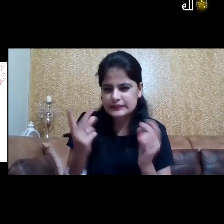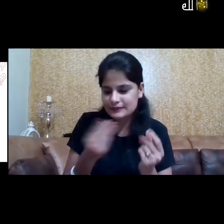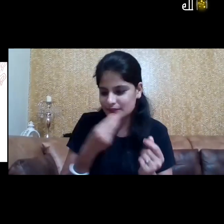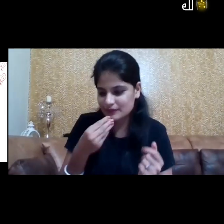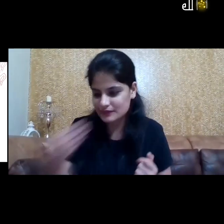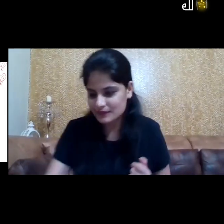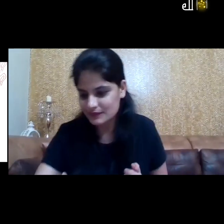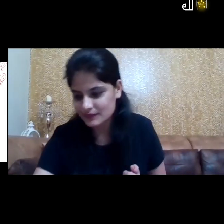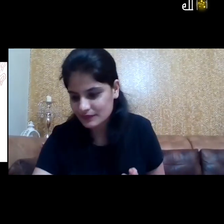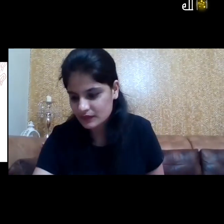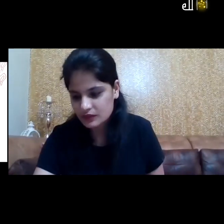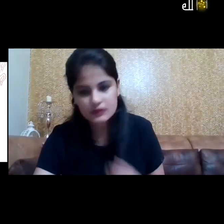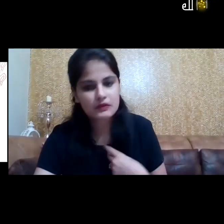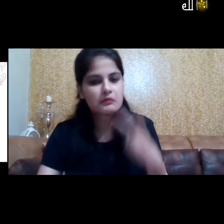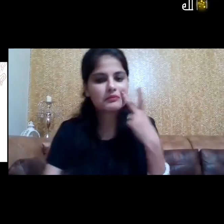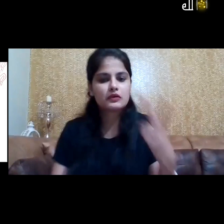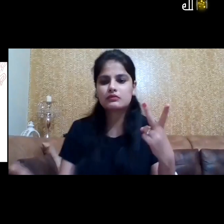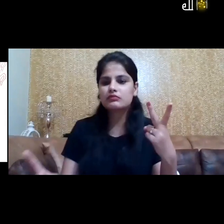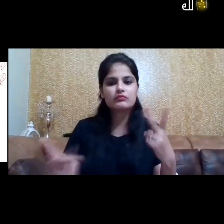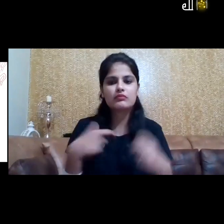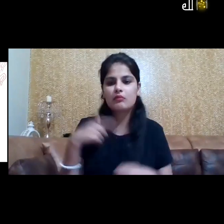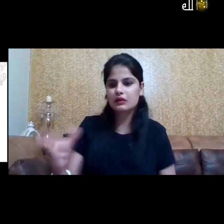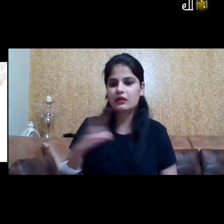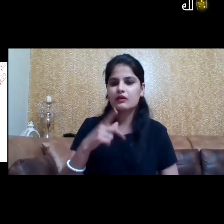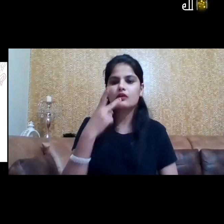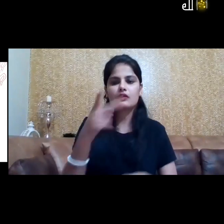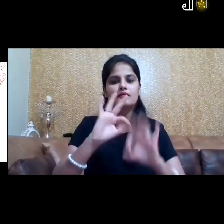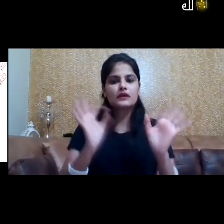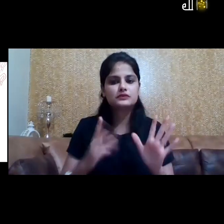Can we have the second poll, please? There is another poll.